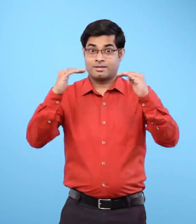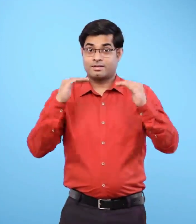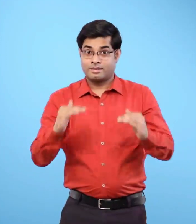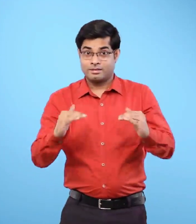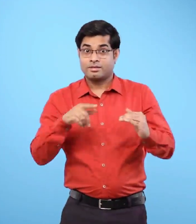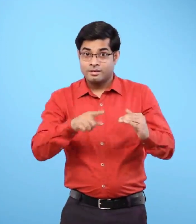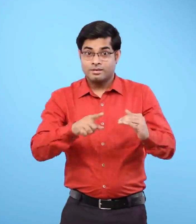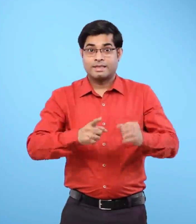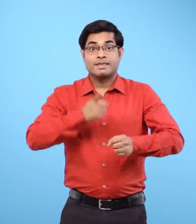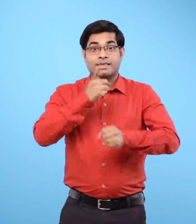Footnote.